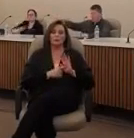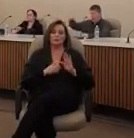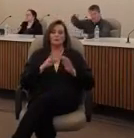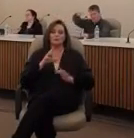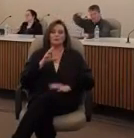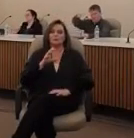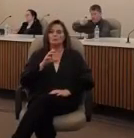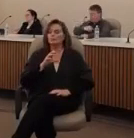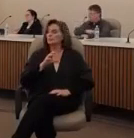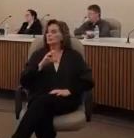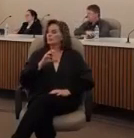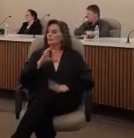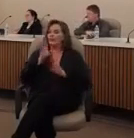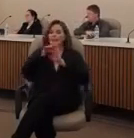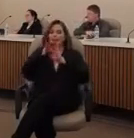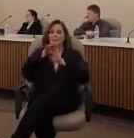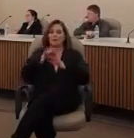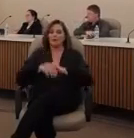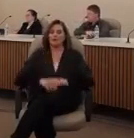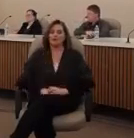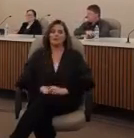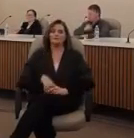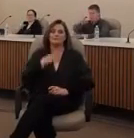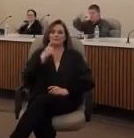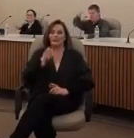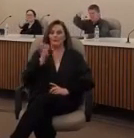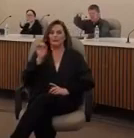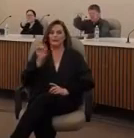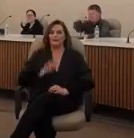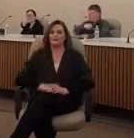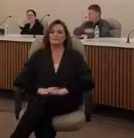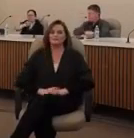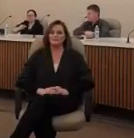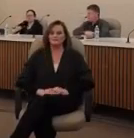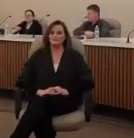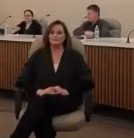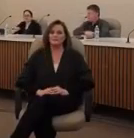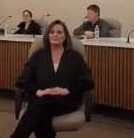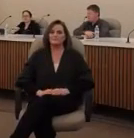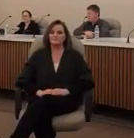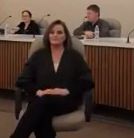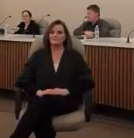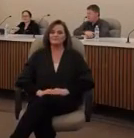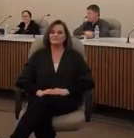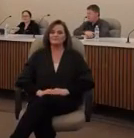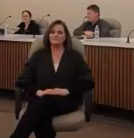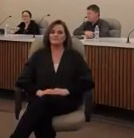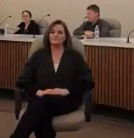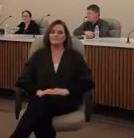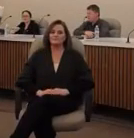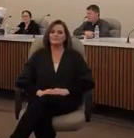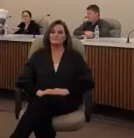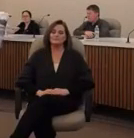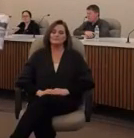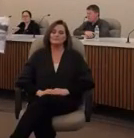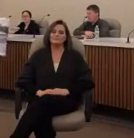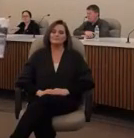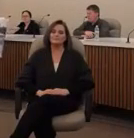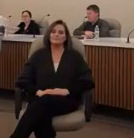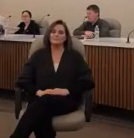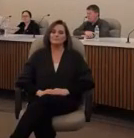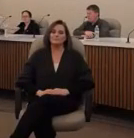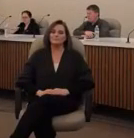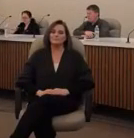step forward and point it that way. Yeah. There you go. Tell me which way I'm going. It's that little box. That works. Yep. Yes. Thank